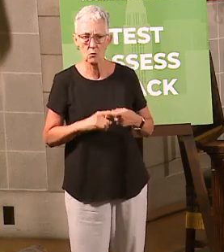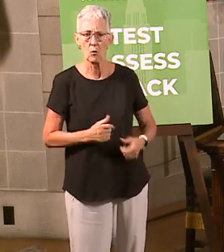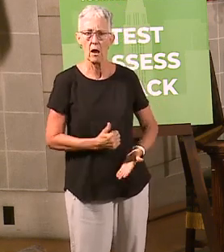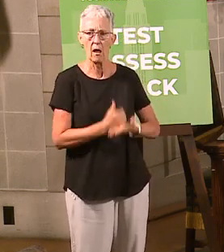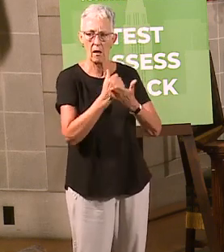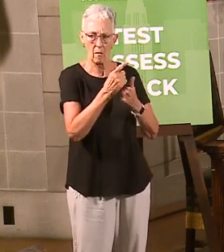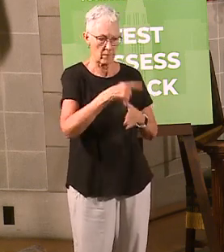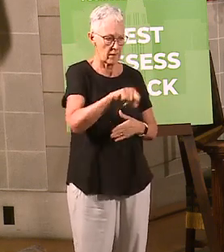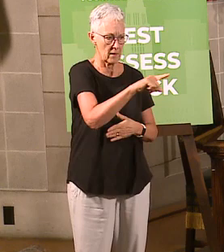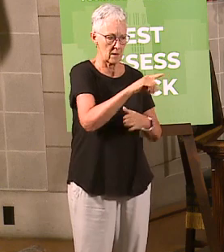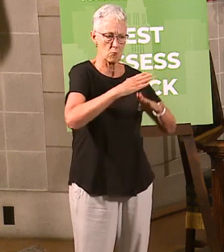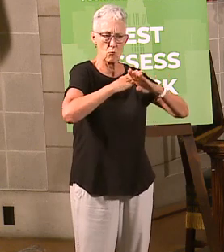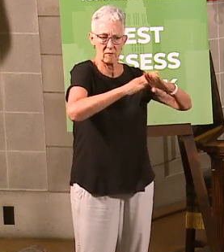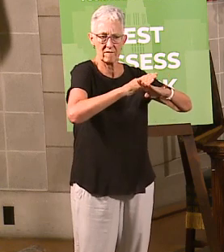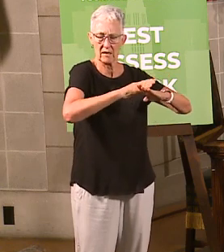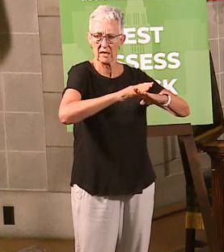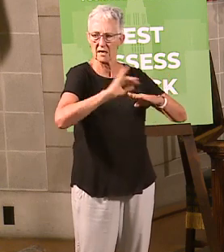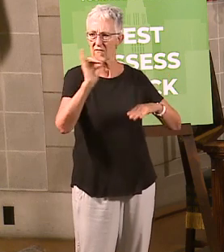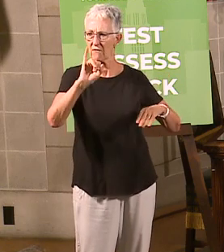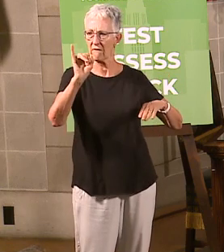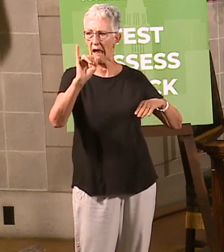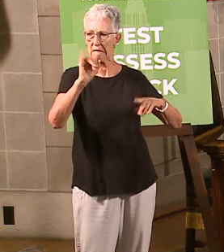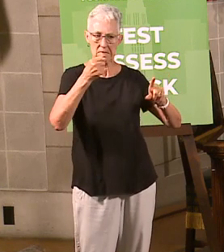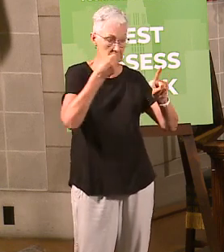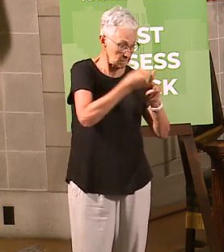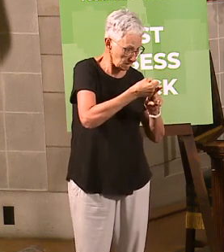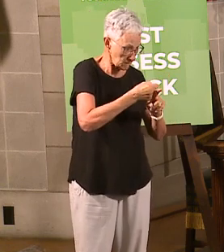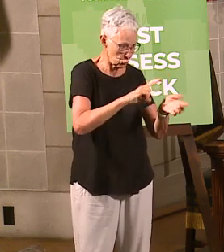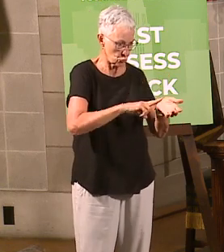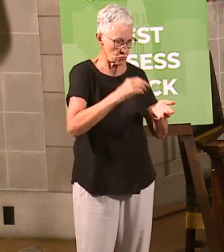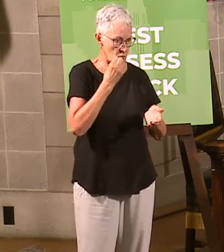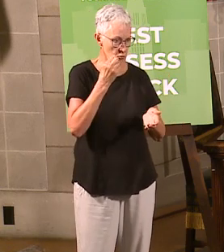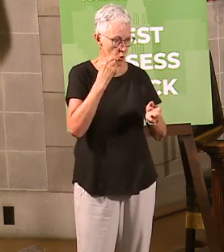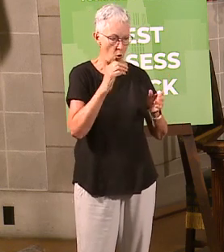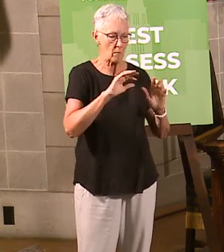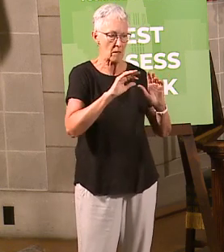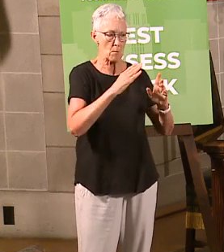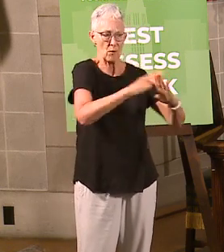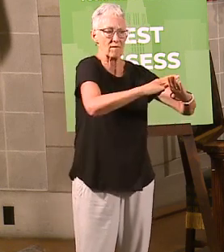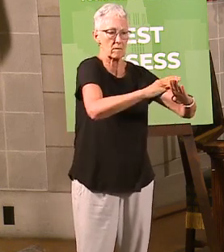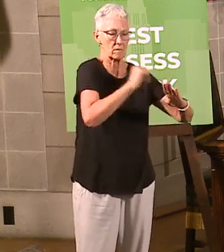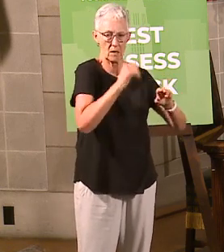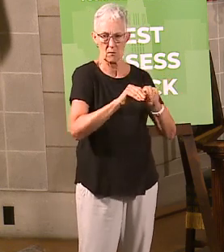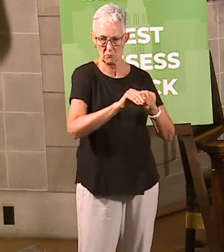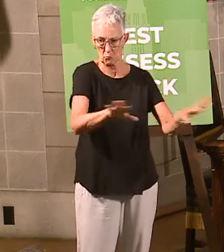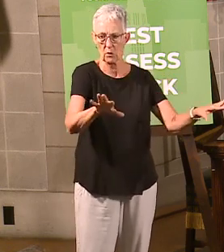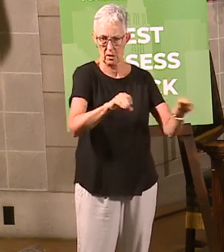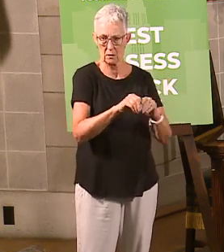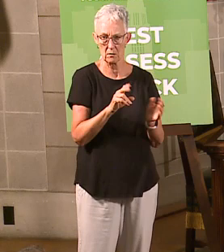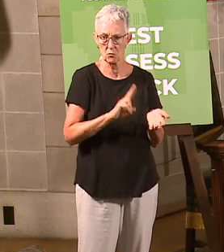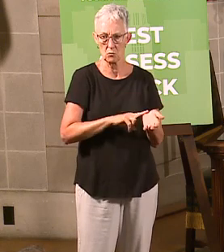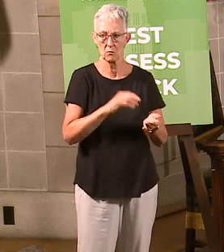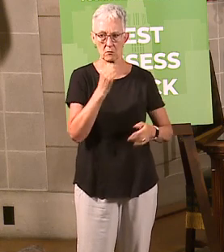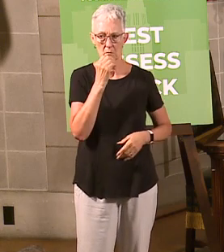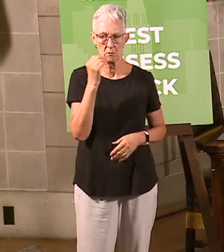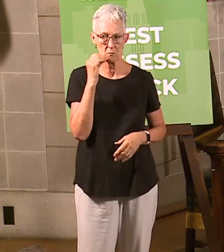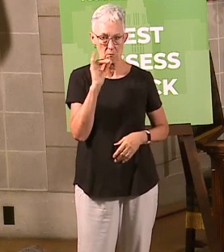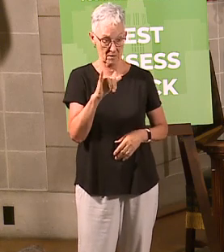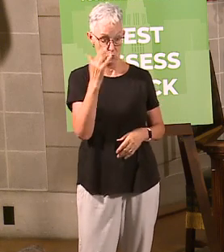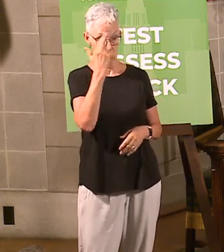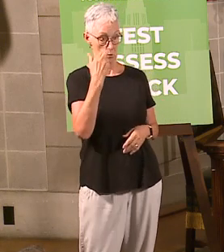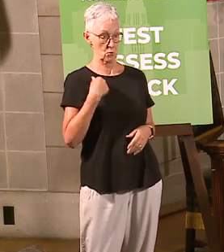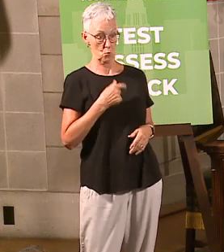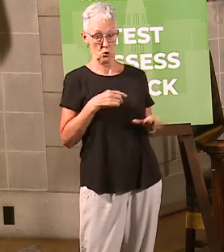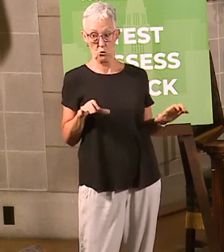why we've been successful here in Nebraska in working with those facilities and trying to limit some of the infections here in our